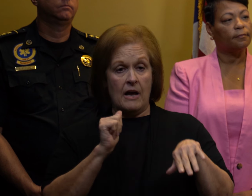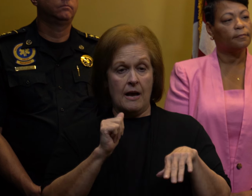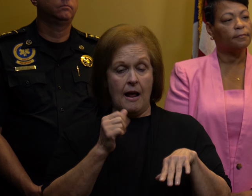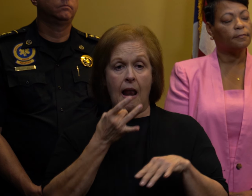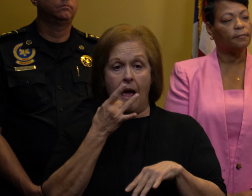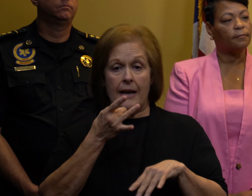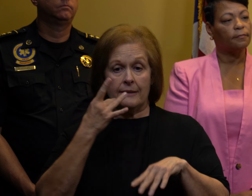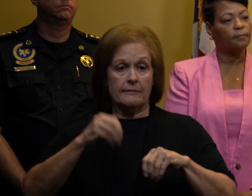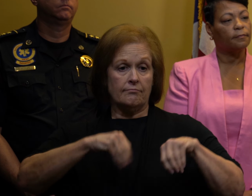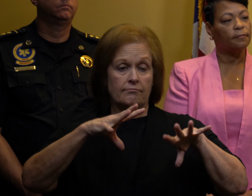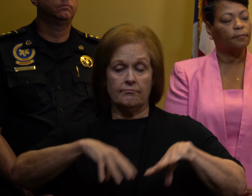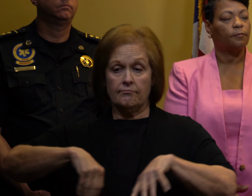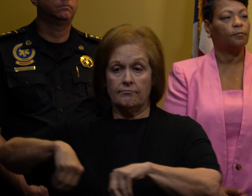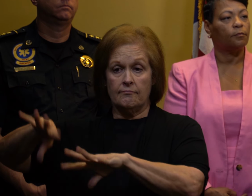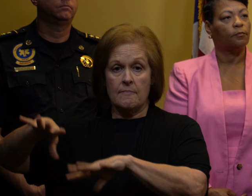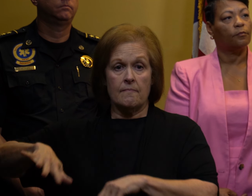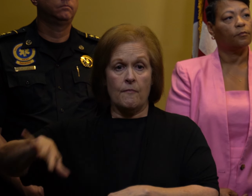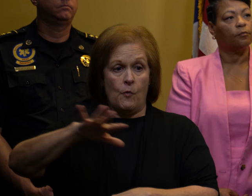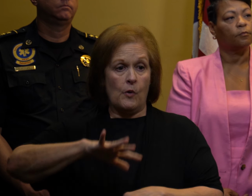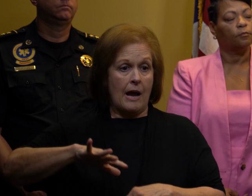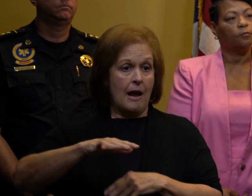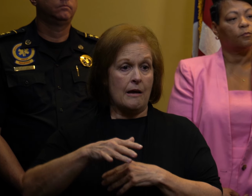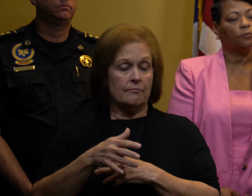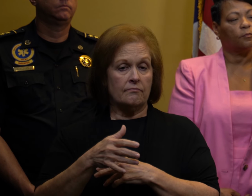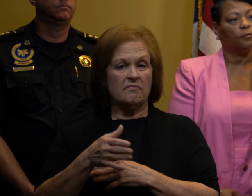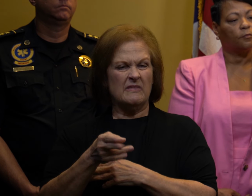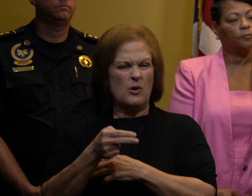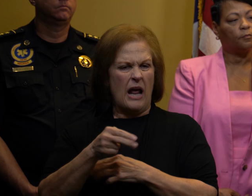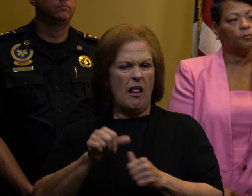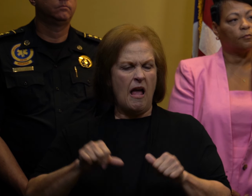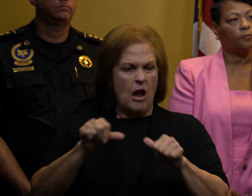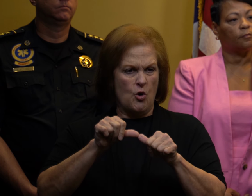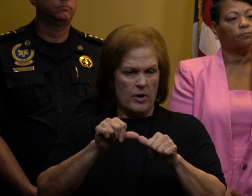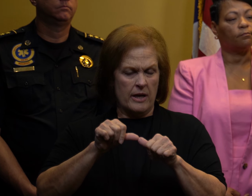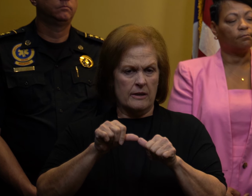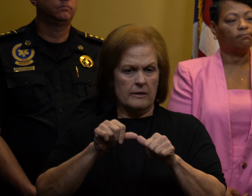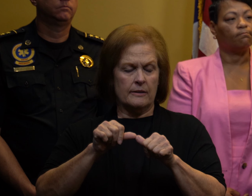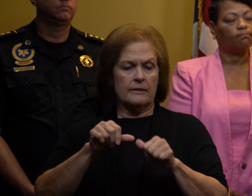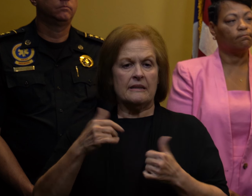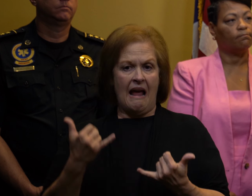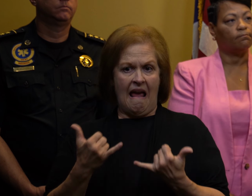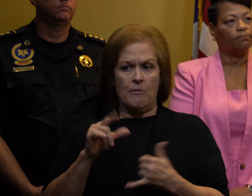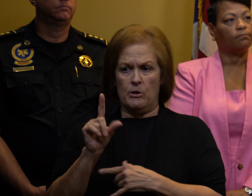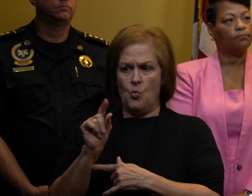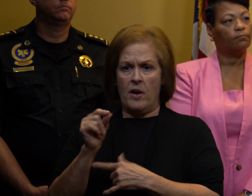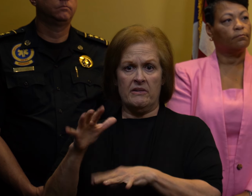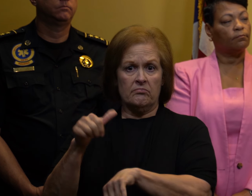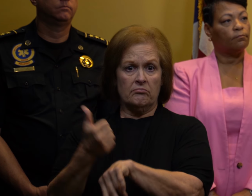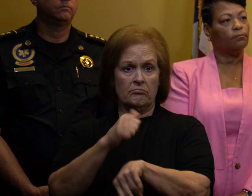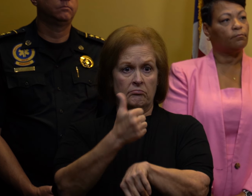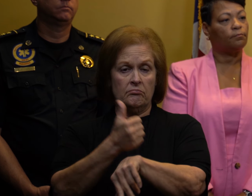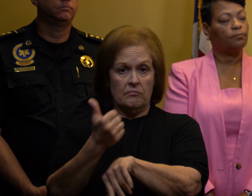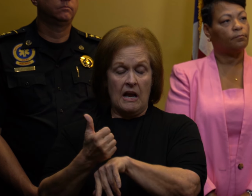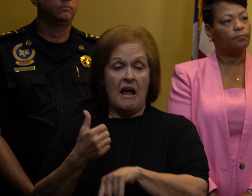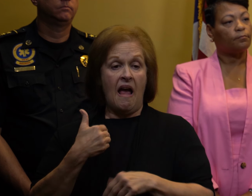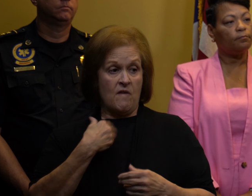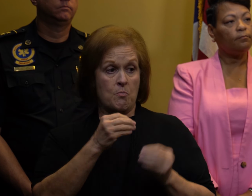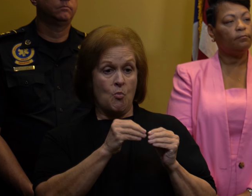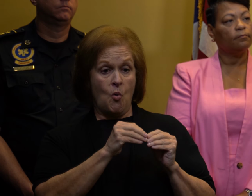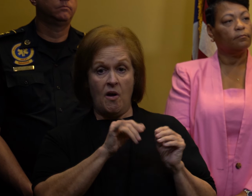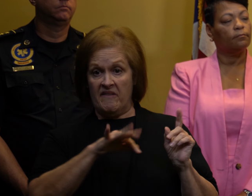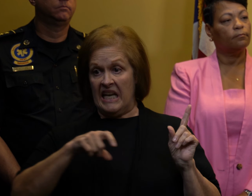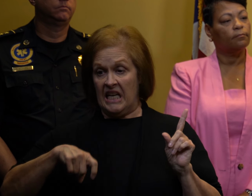towers throughout the hospitality zone downtown area. We've got about 20 of them out right now. We have more in case we need. We'll